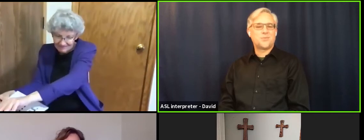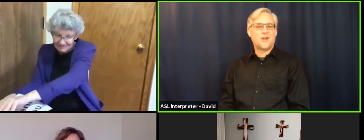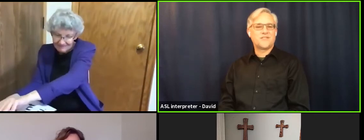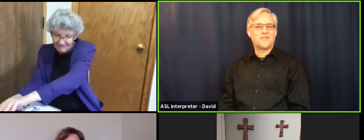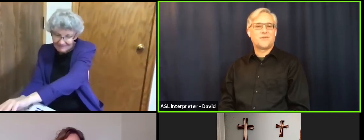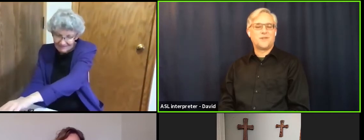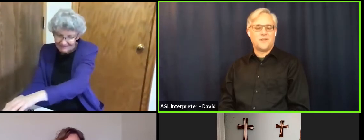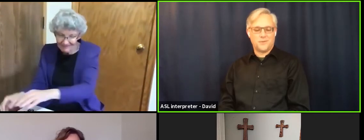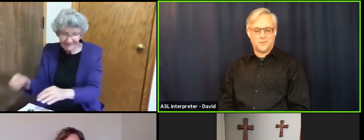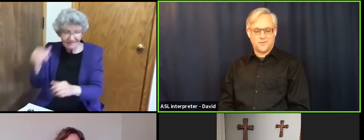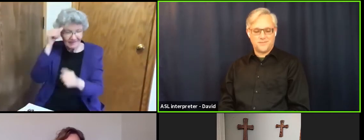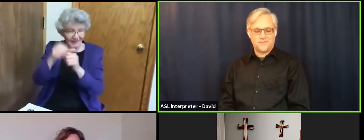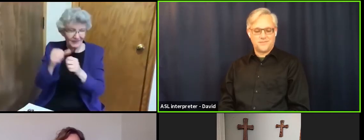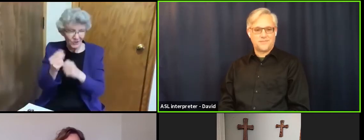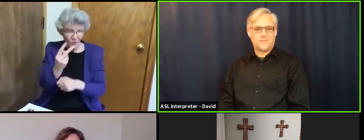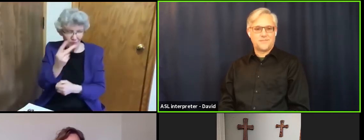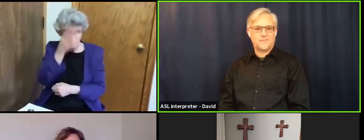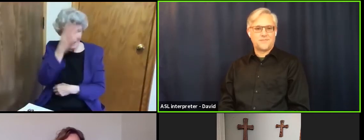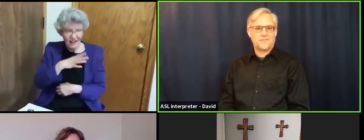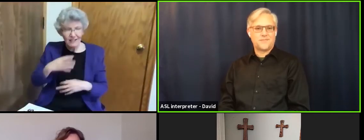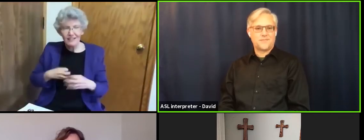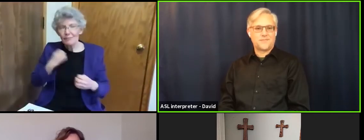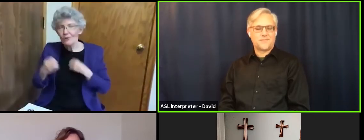Jesus is present for you.